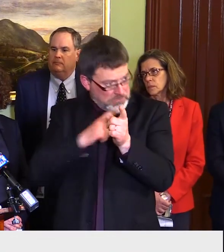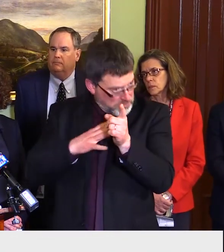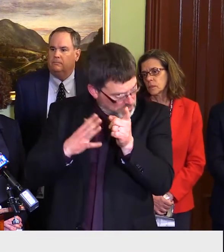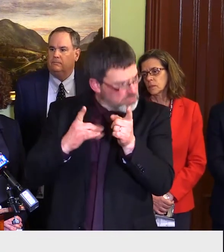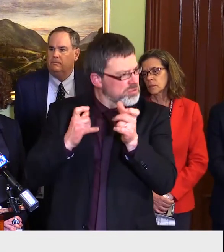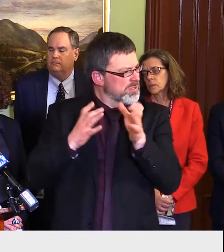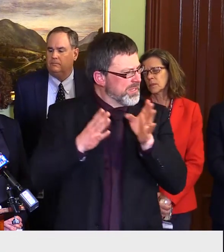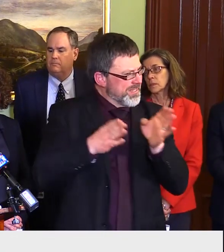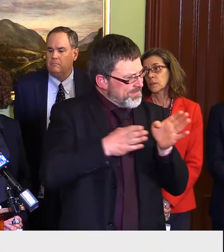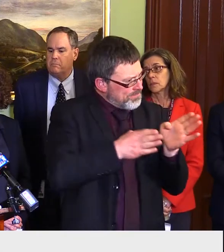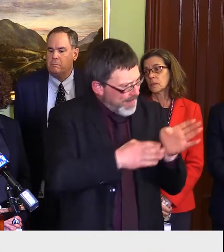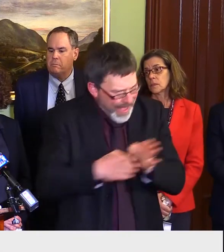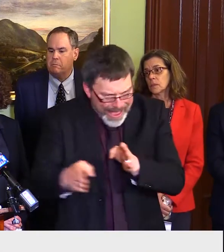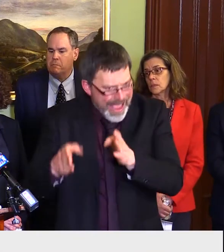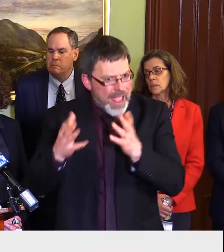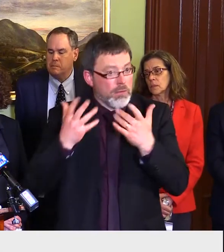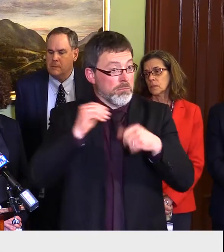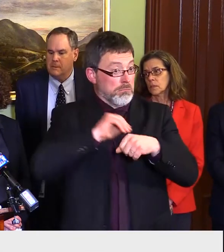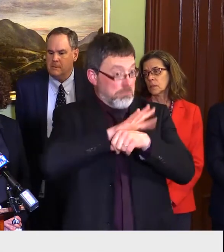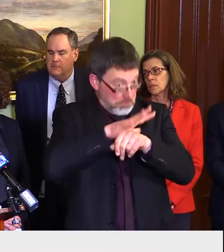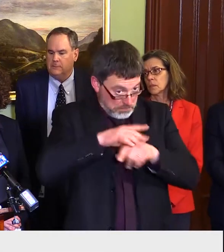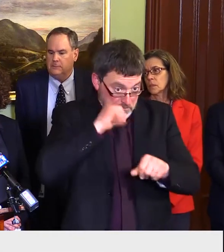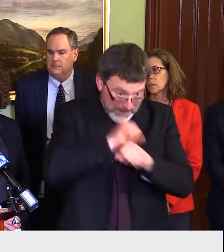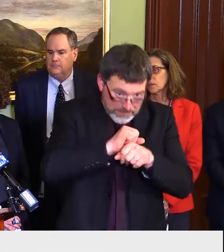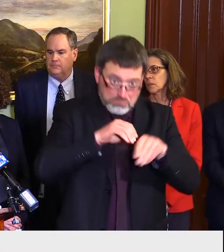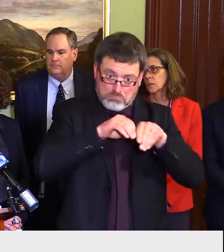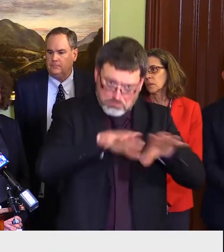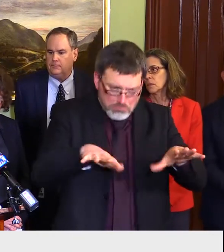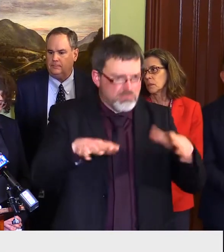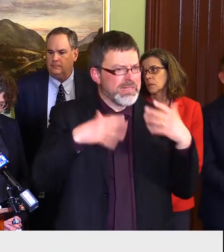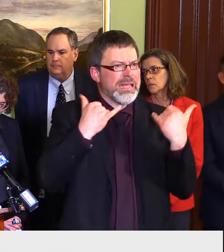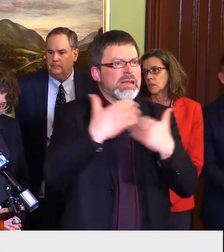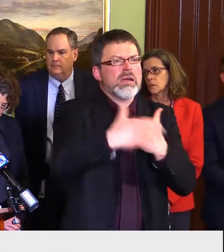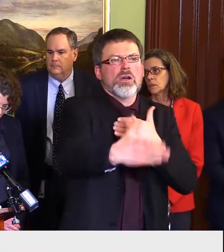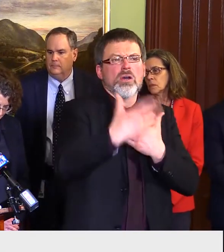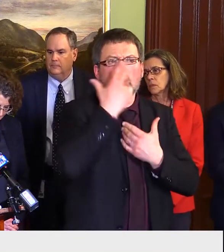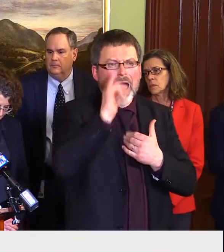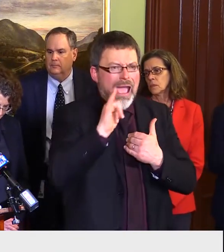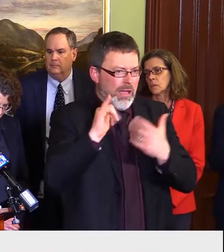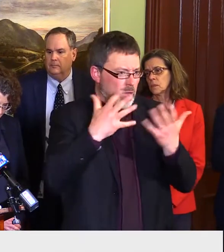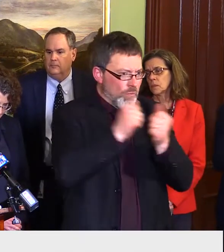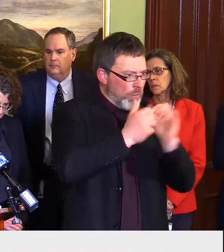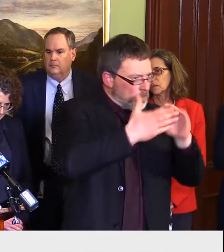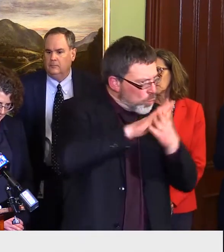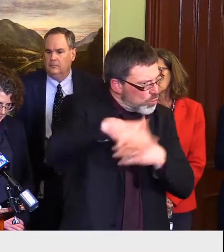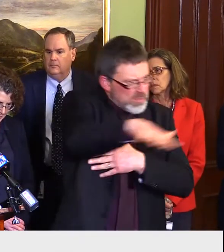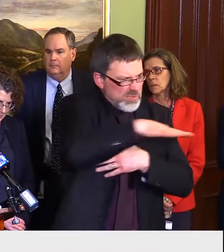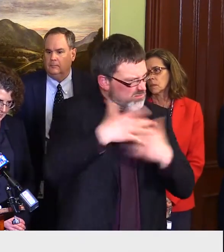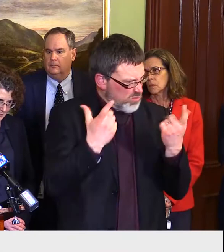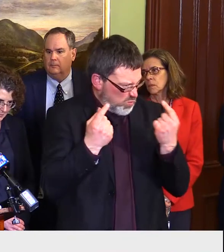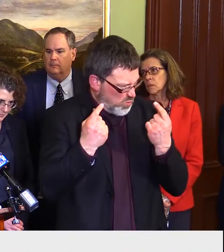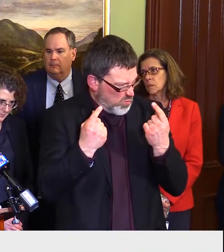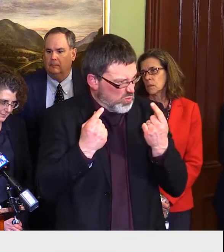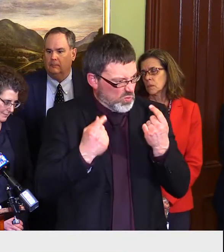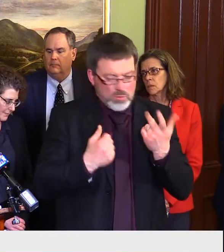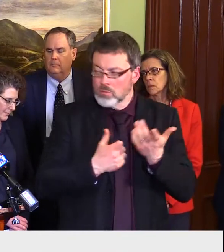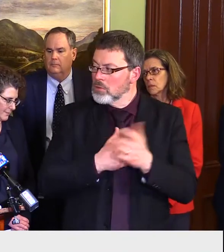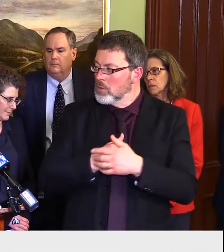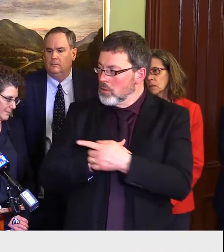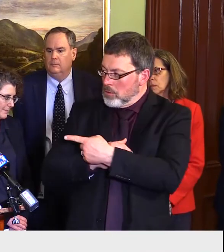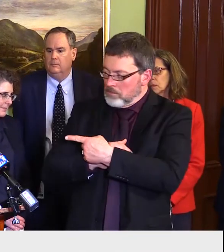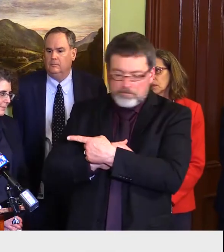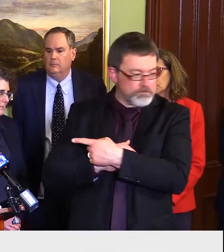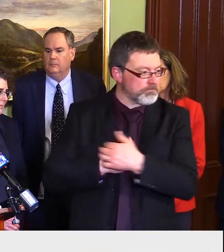expertise. We may need them in certain cases, but we're waiting again for the economic package from the federal government, what this means